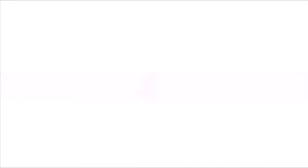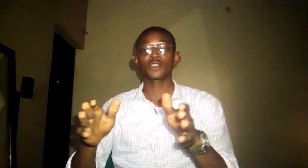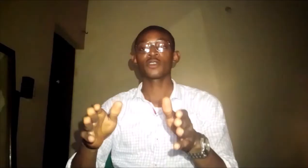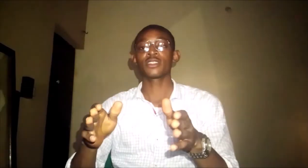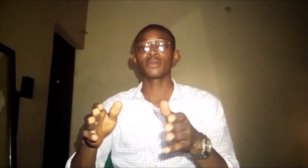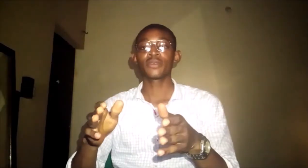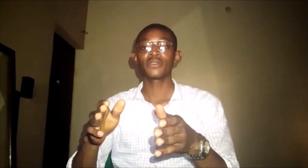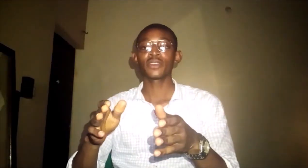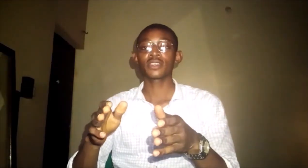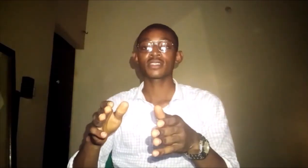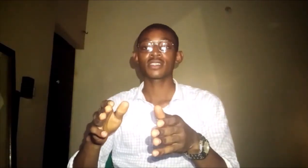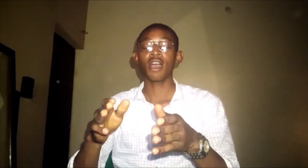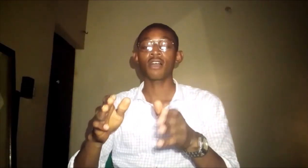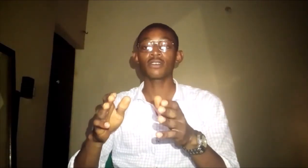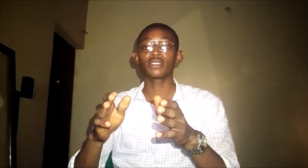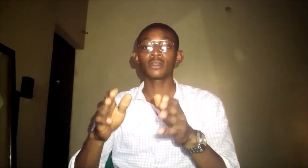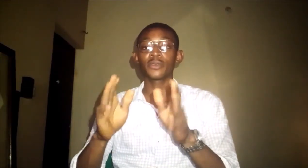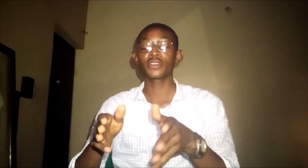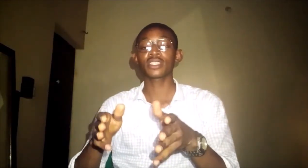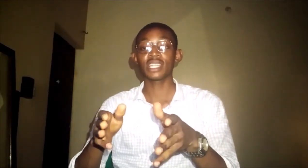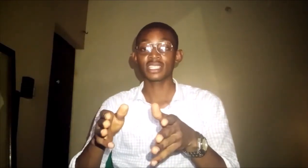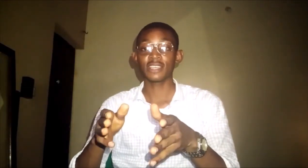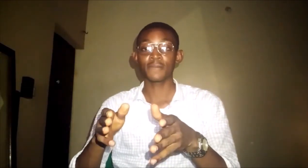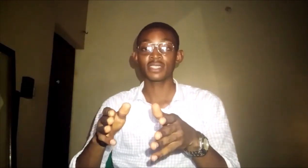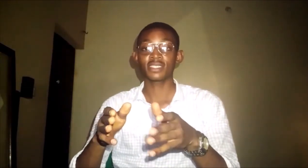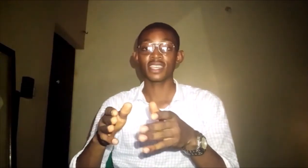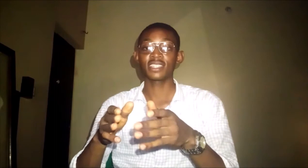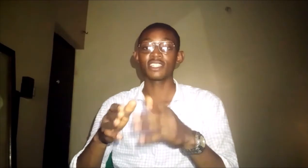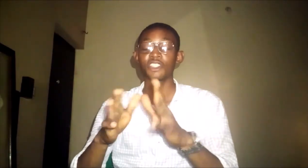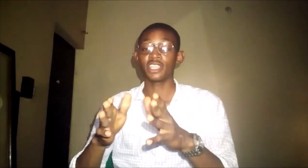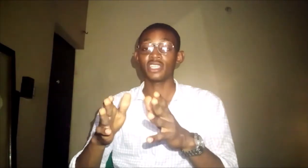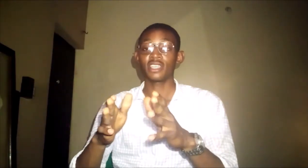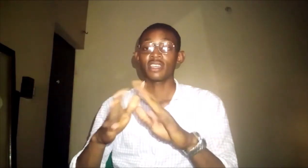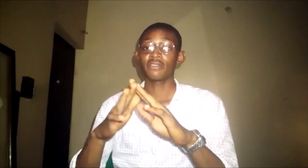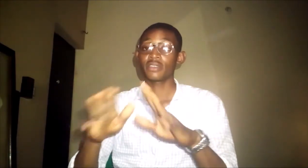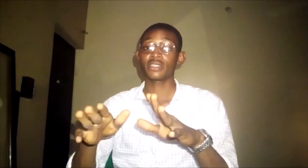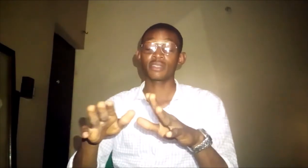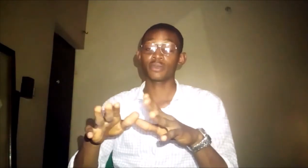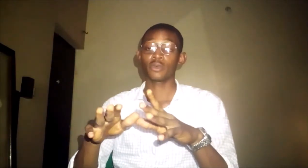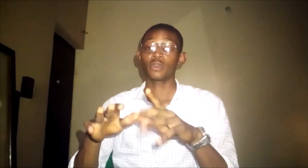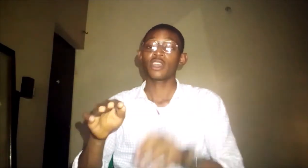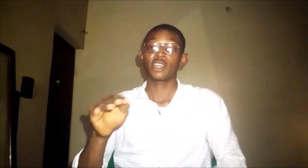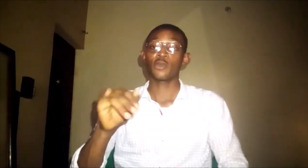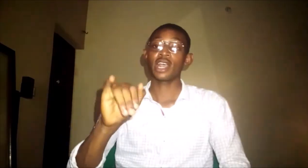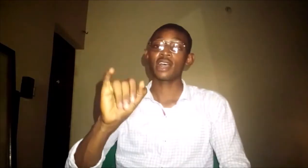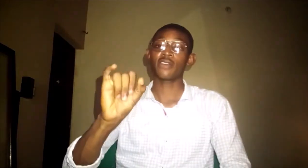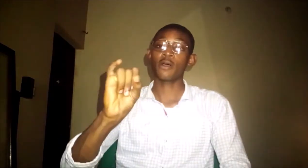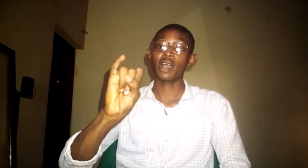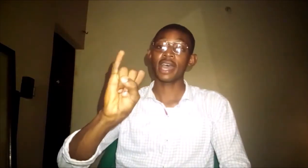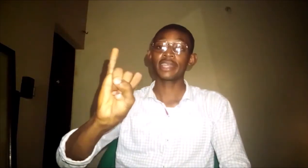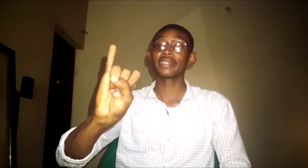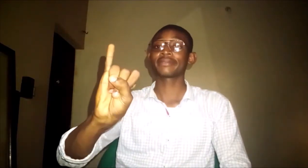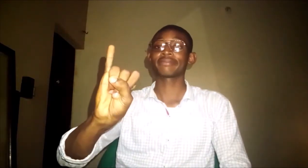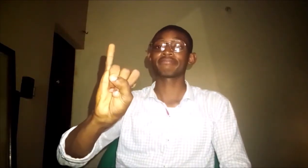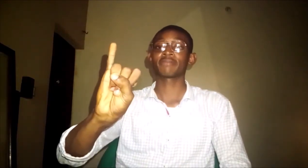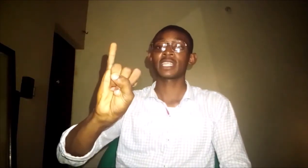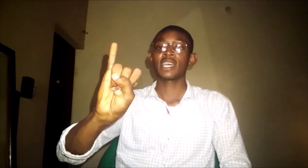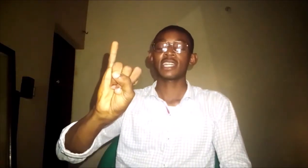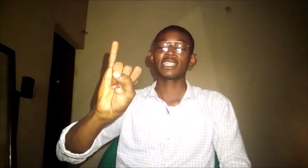So the previous letter makes signing J very simple. We have our I, and then we